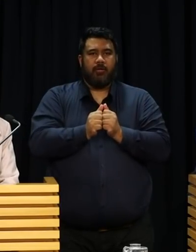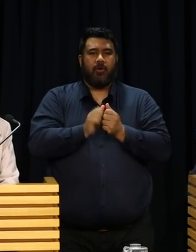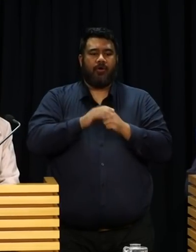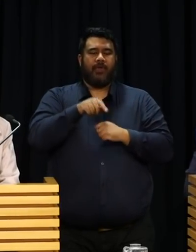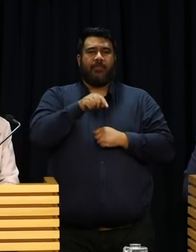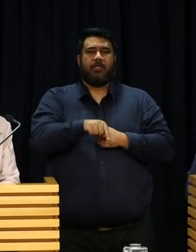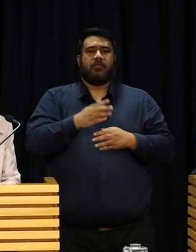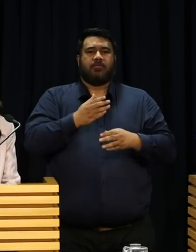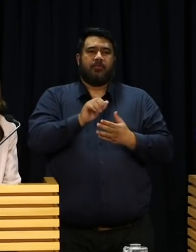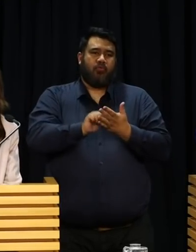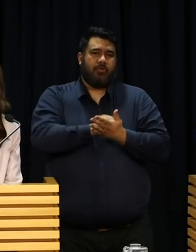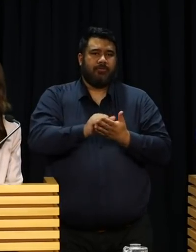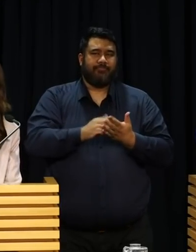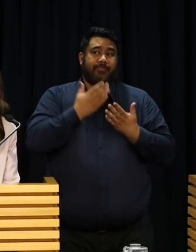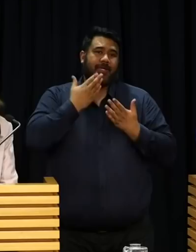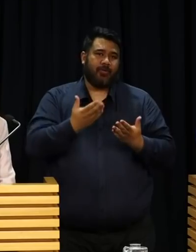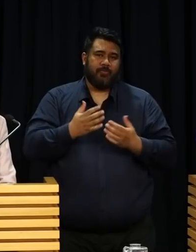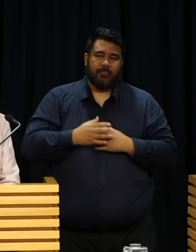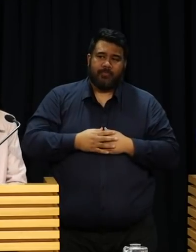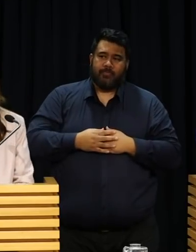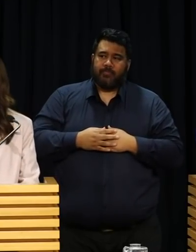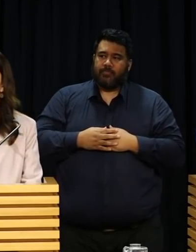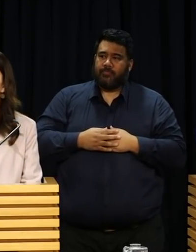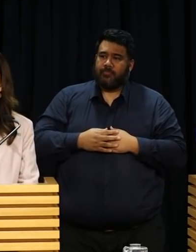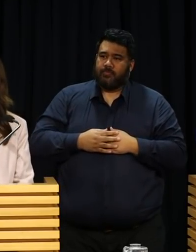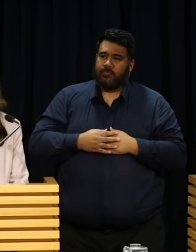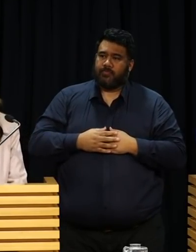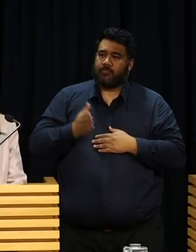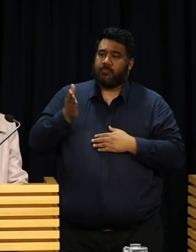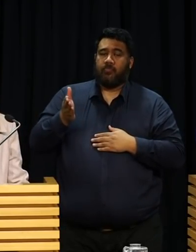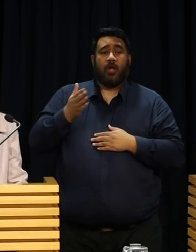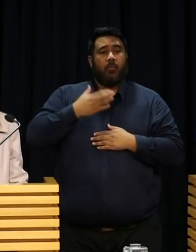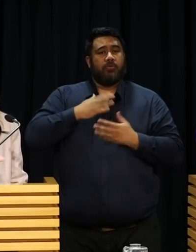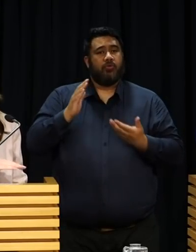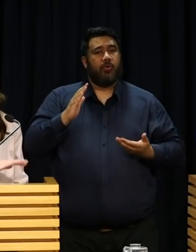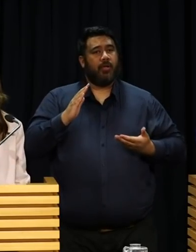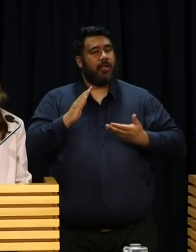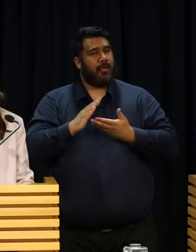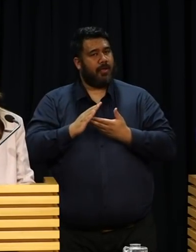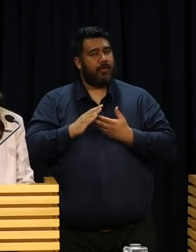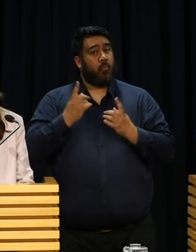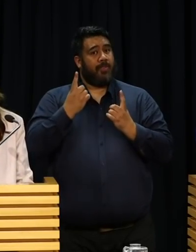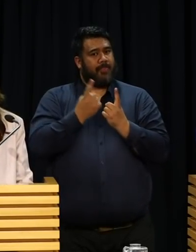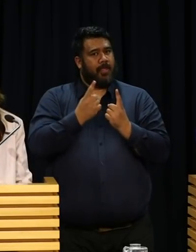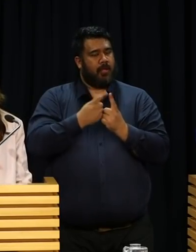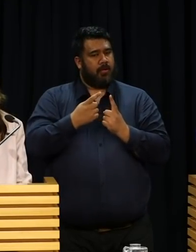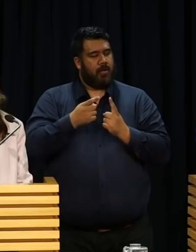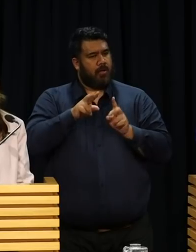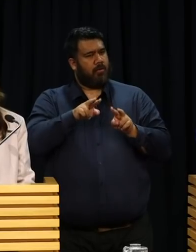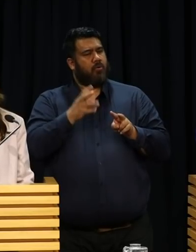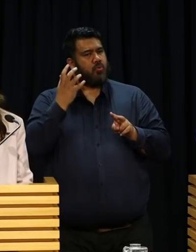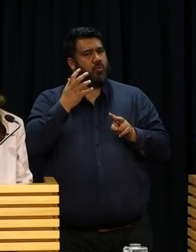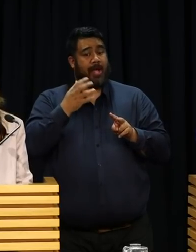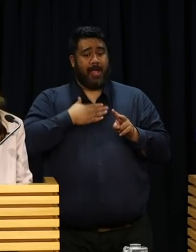that was provided. One more thing I'll say, you know, one thing that's really stood out to me is that amongst our Pacific members in